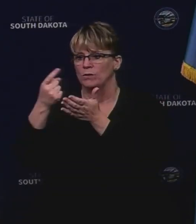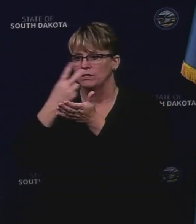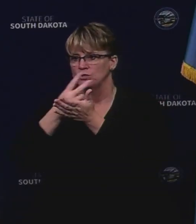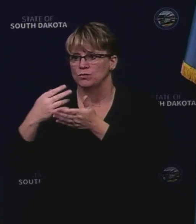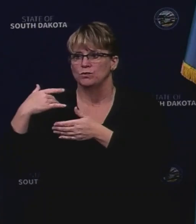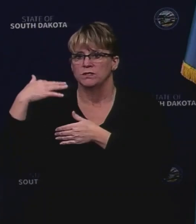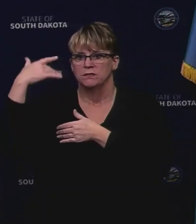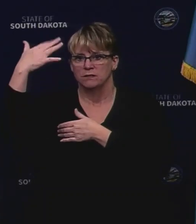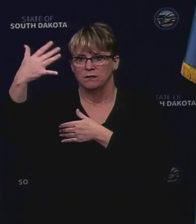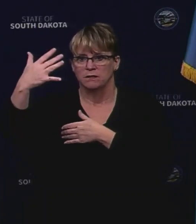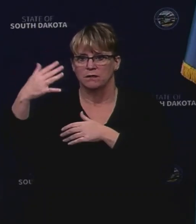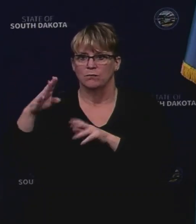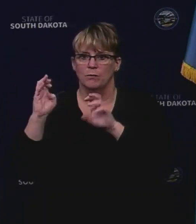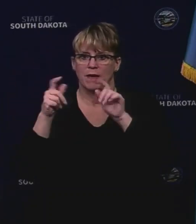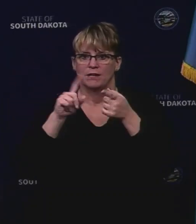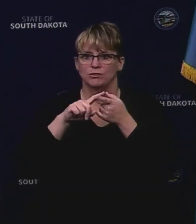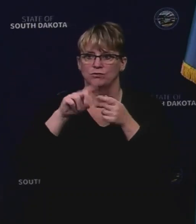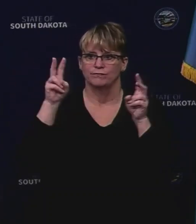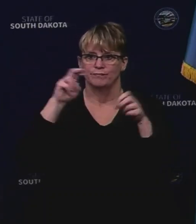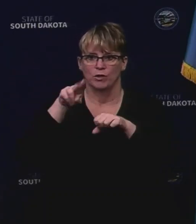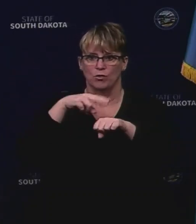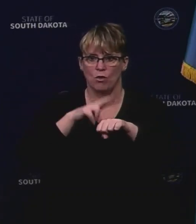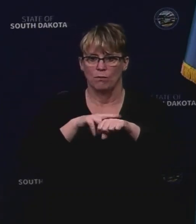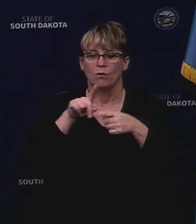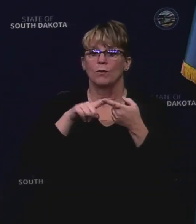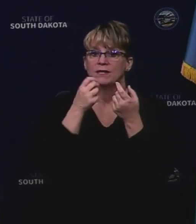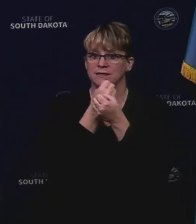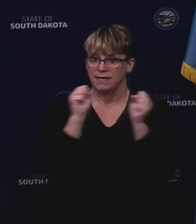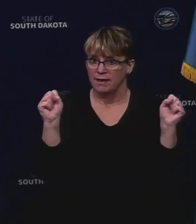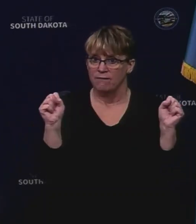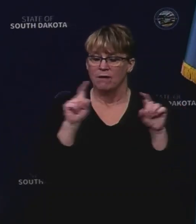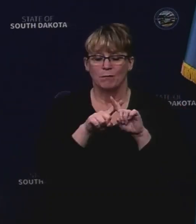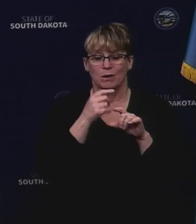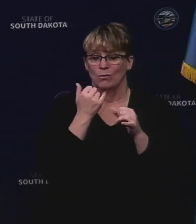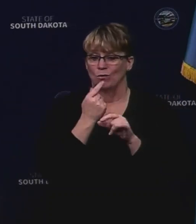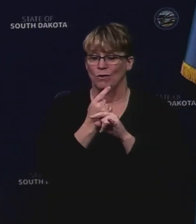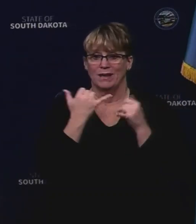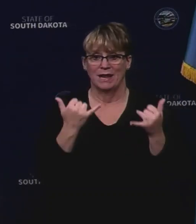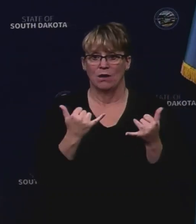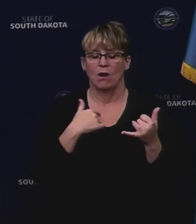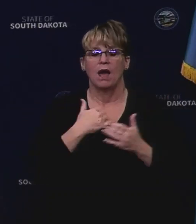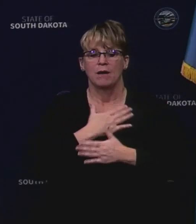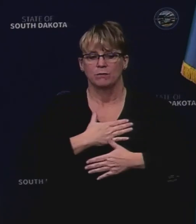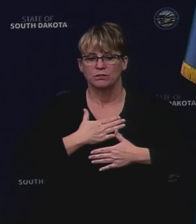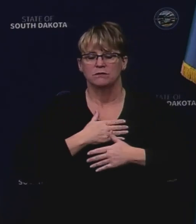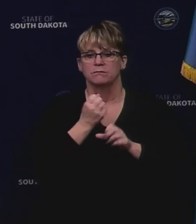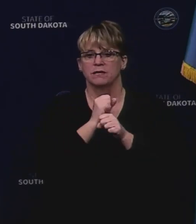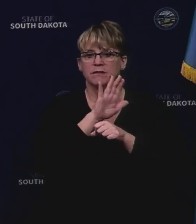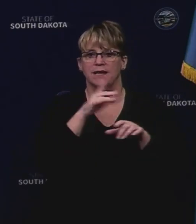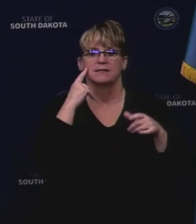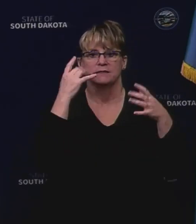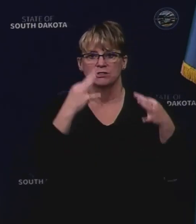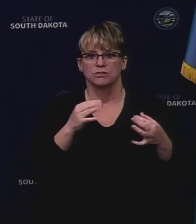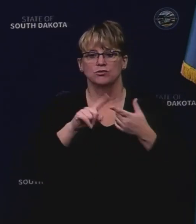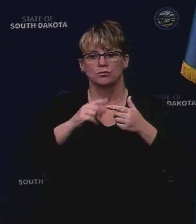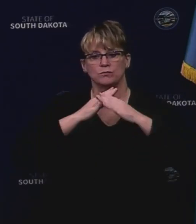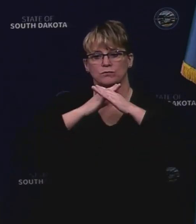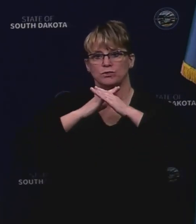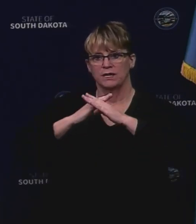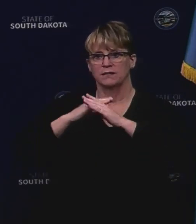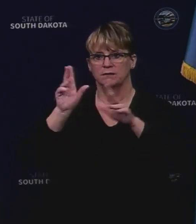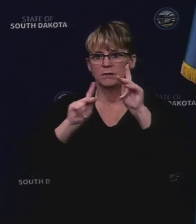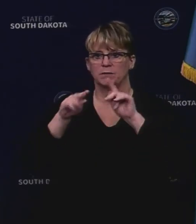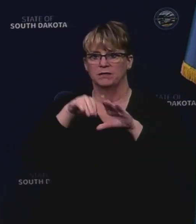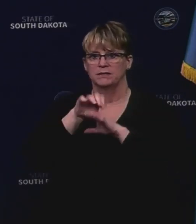be back to normal when it's safe to do so, but I appreciate them making this type of decision to protect the public.